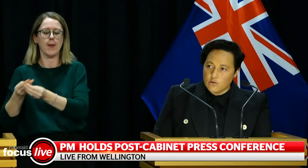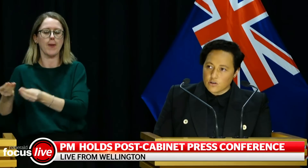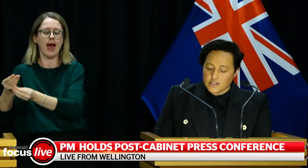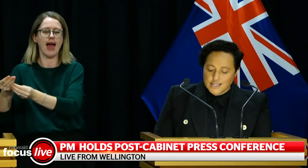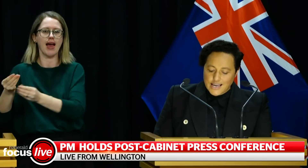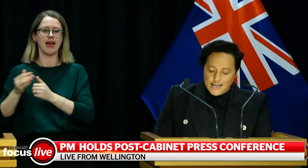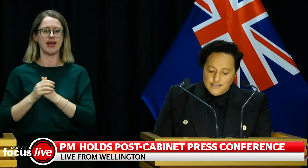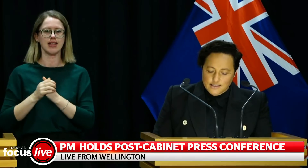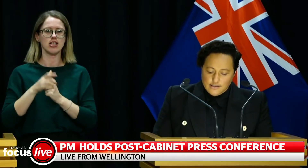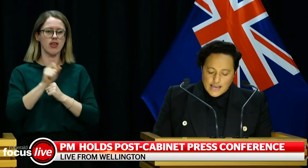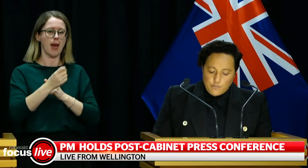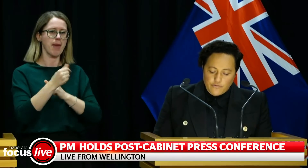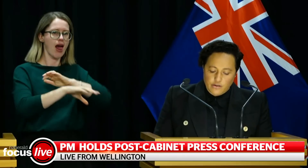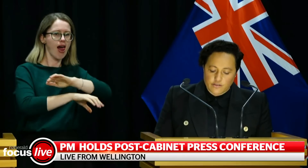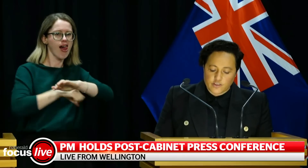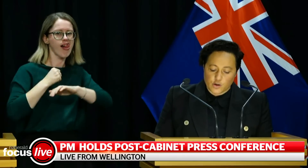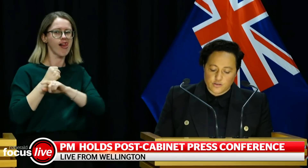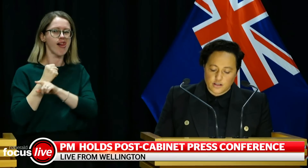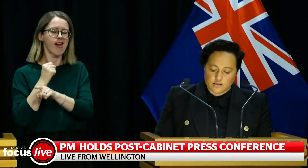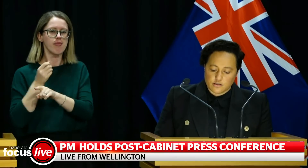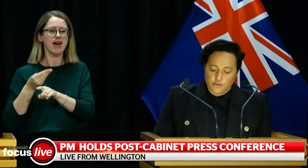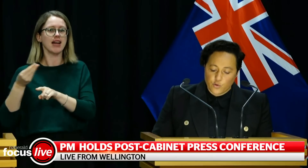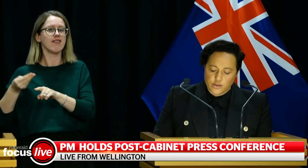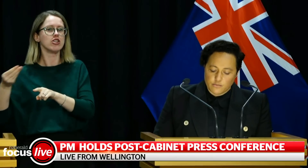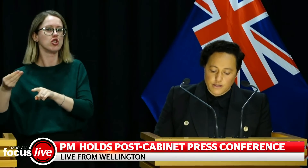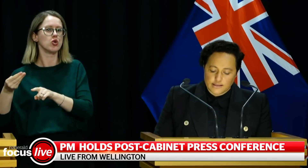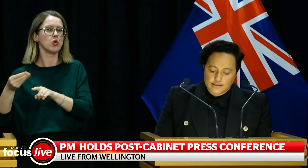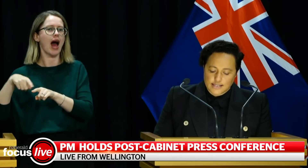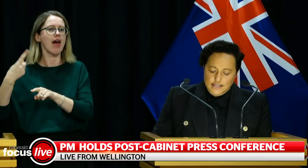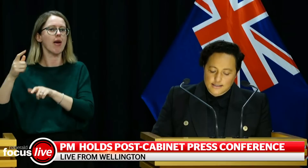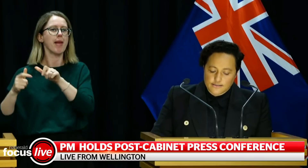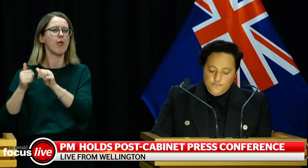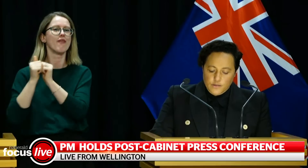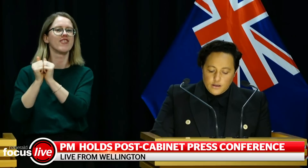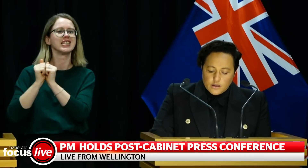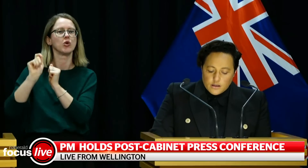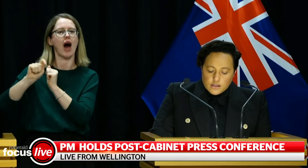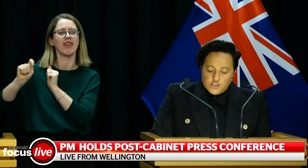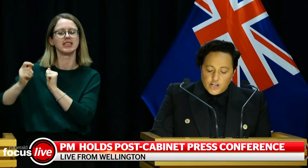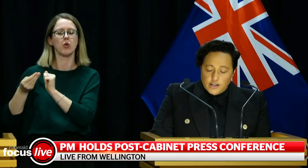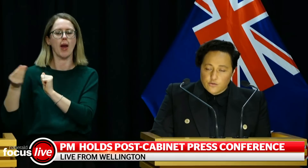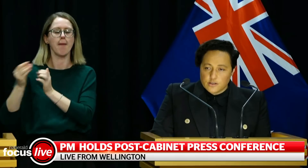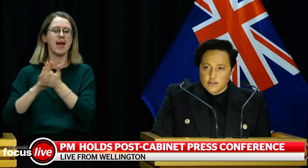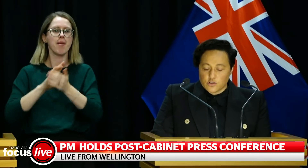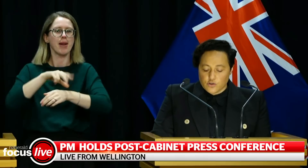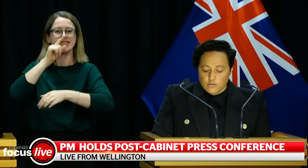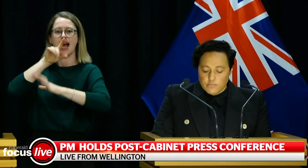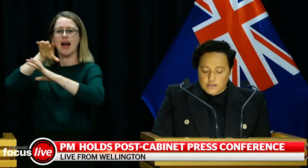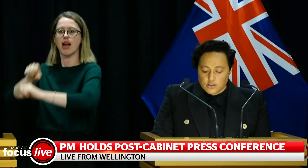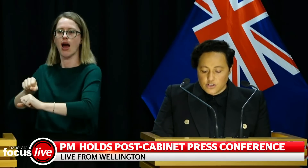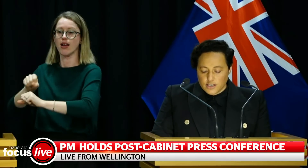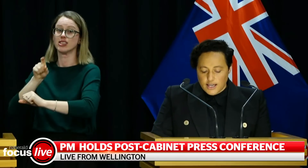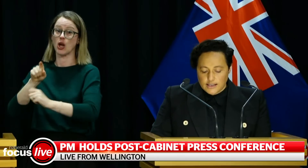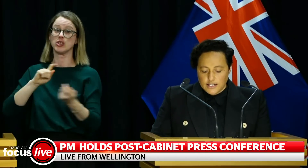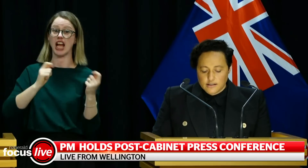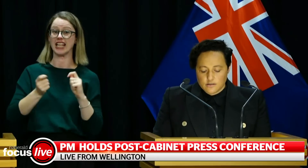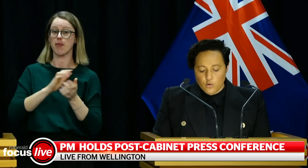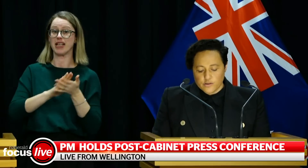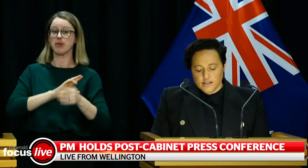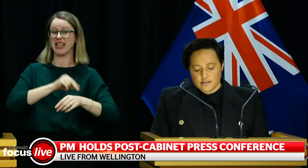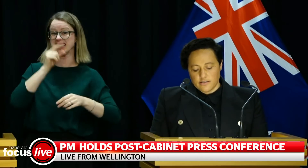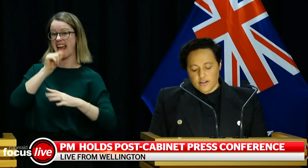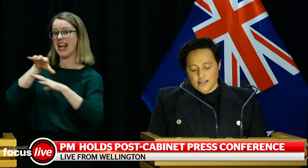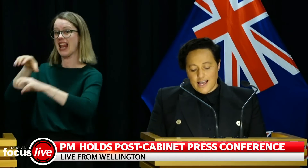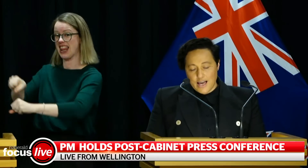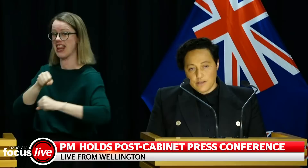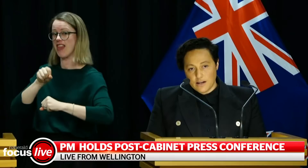their ill-gotten gains in the name of their associates to avoid them being seized. This change will send a strong message to gang leaders,